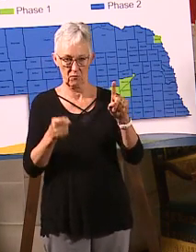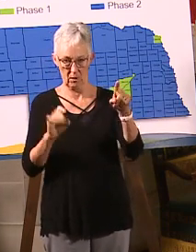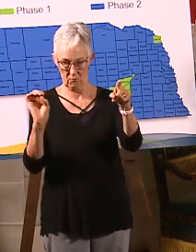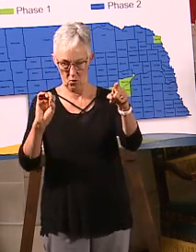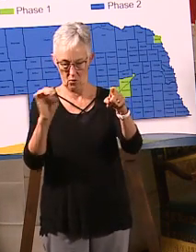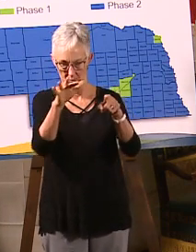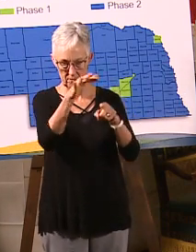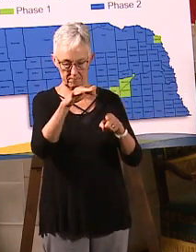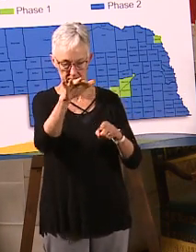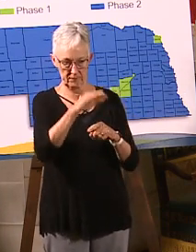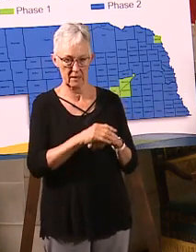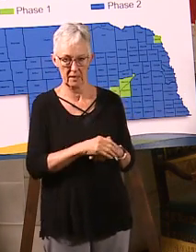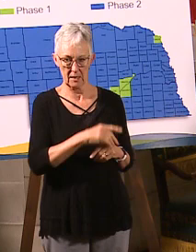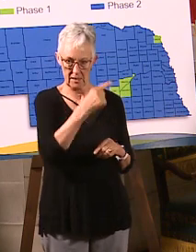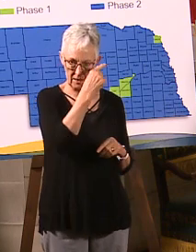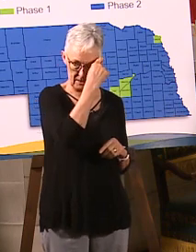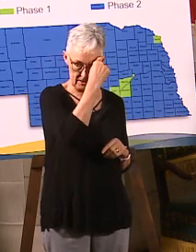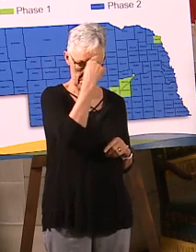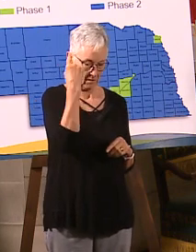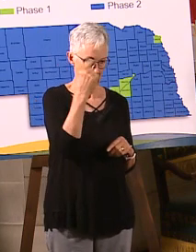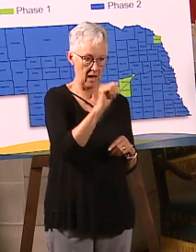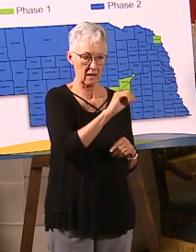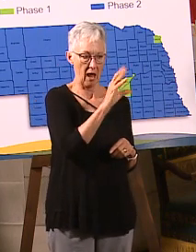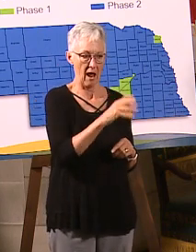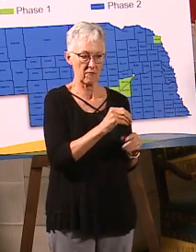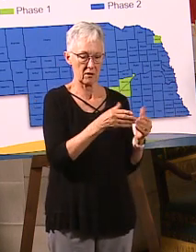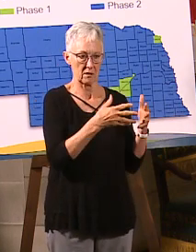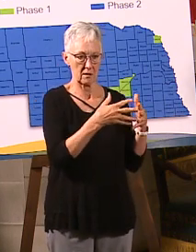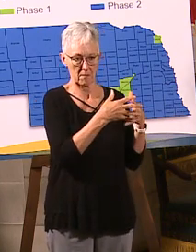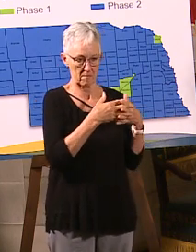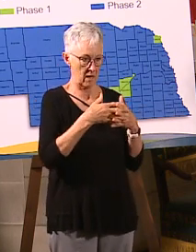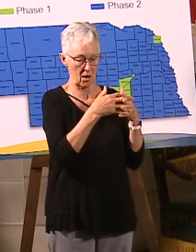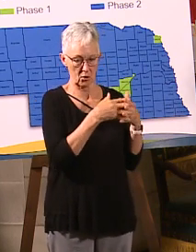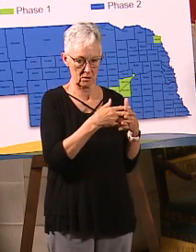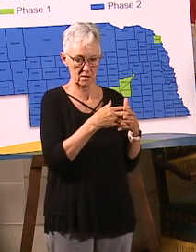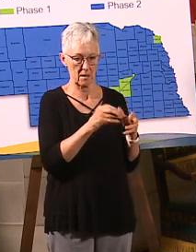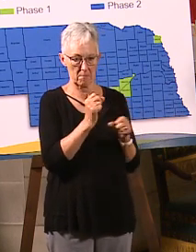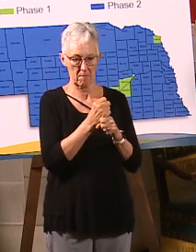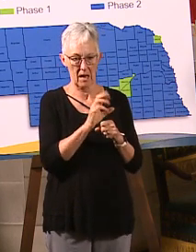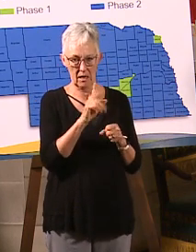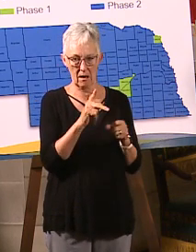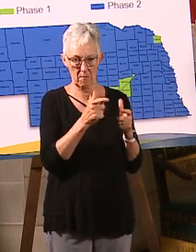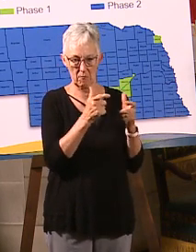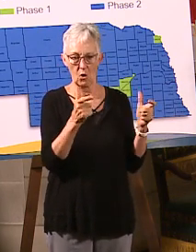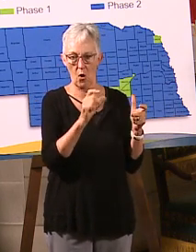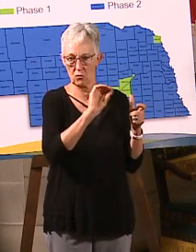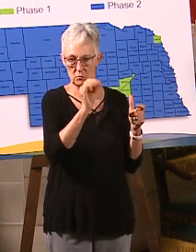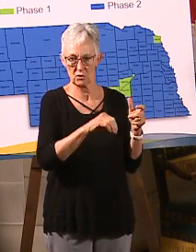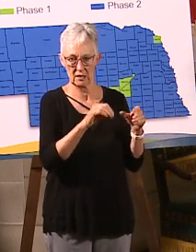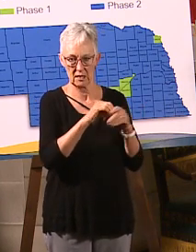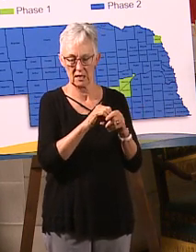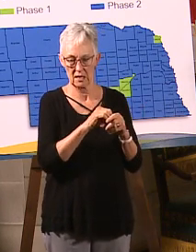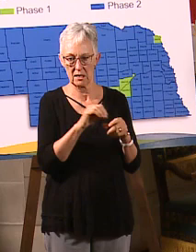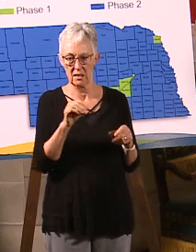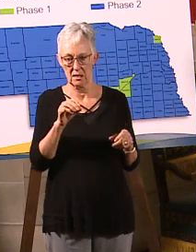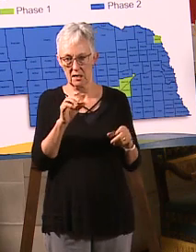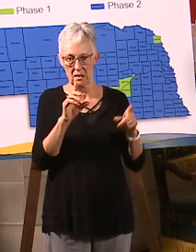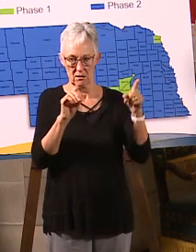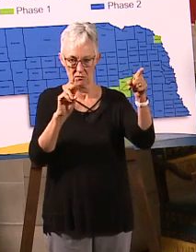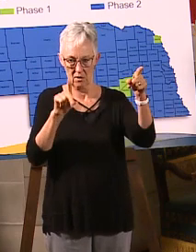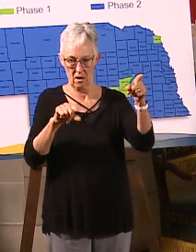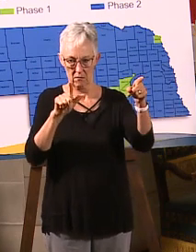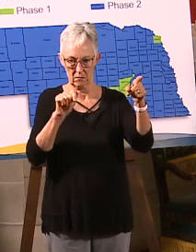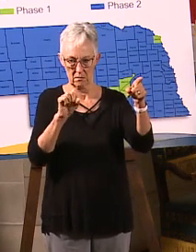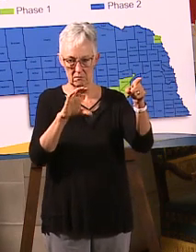African Americans make up about 11.4% of the overall population in Douglas County, and have about 10.2% of the